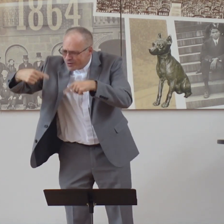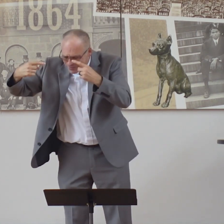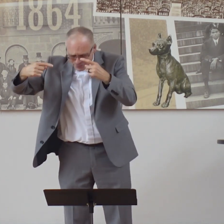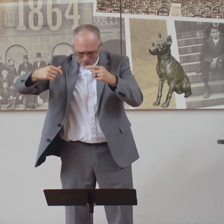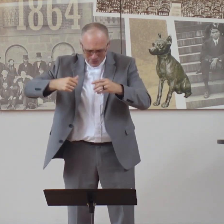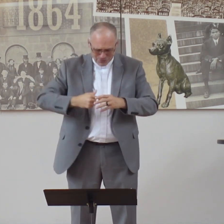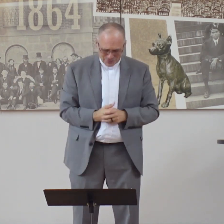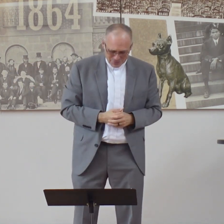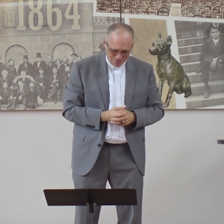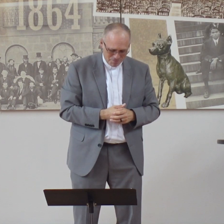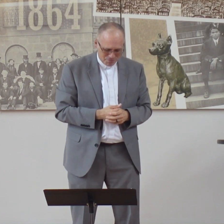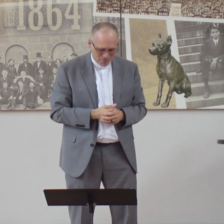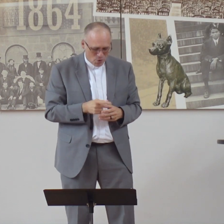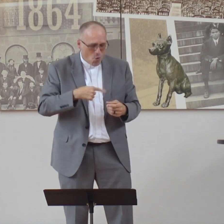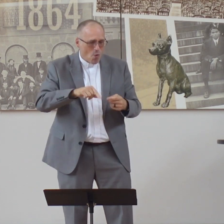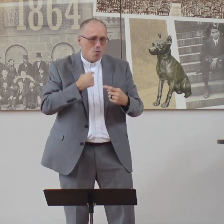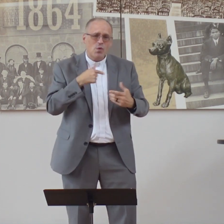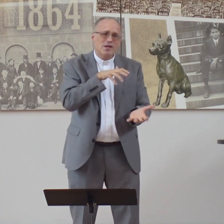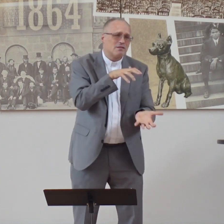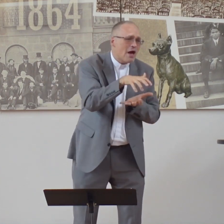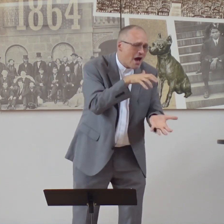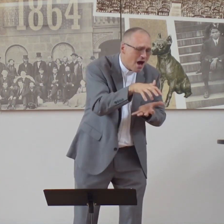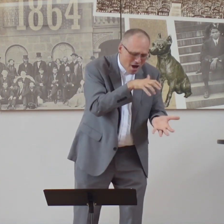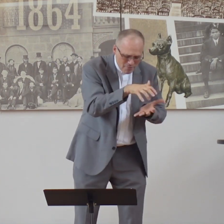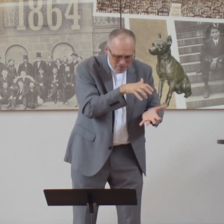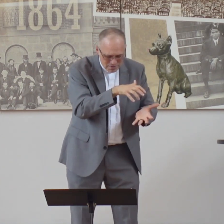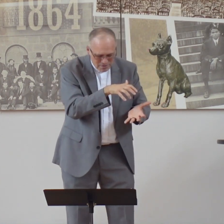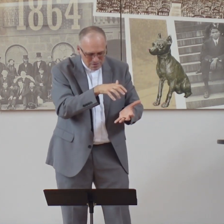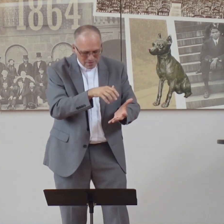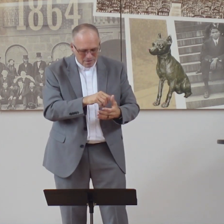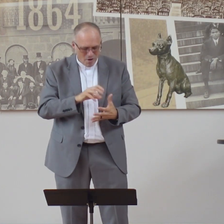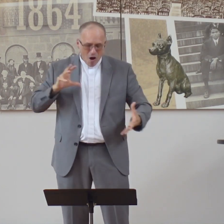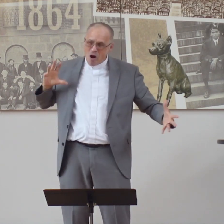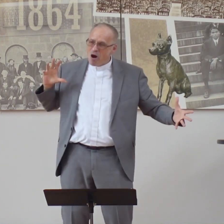Remember the times we fought and the times we laughed.